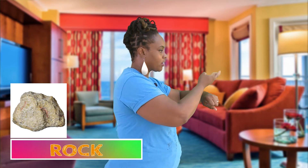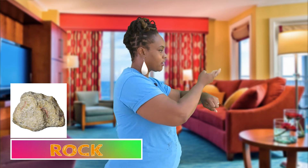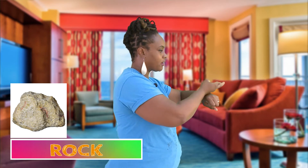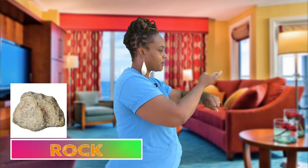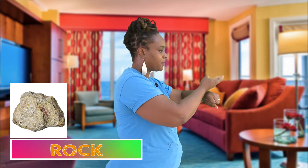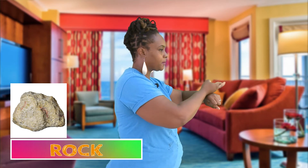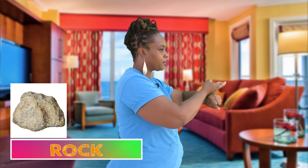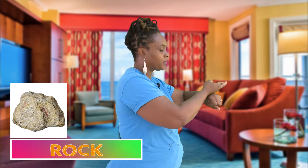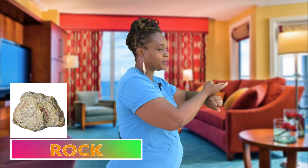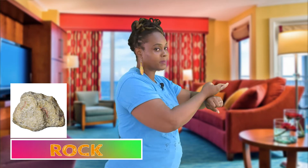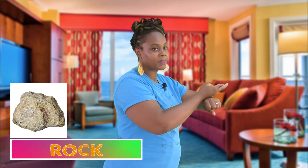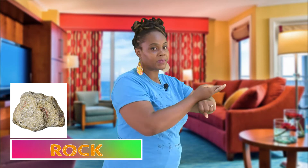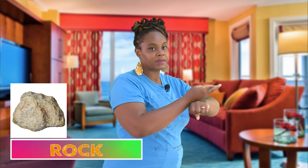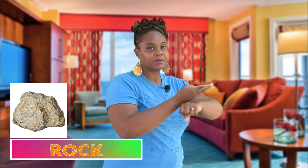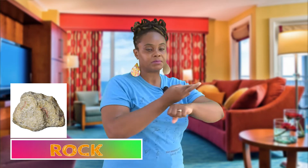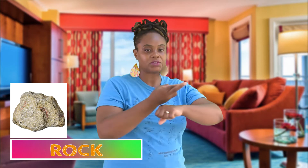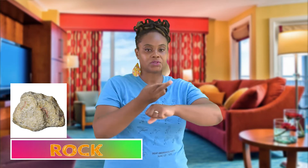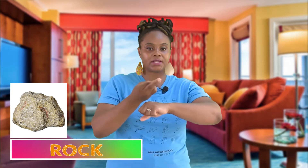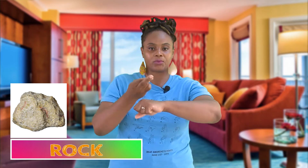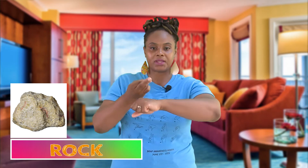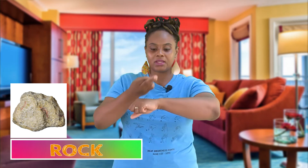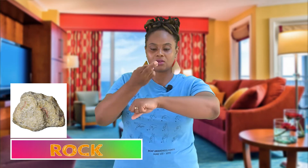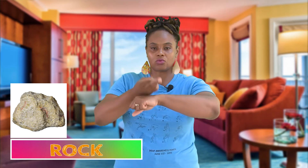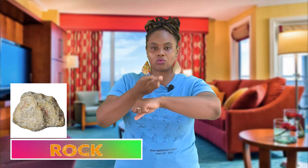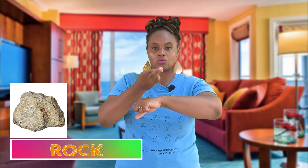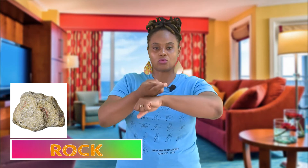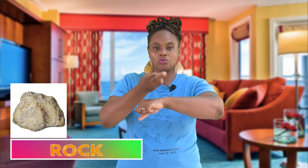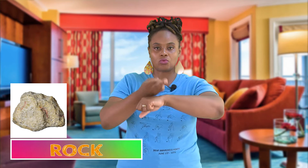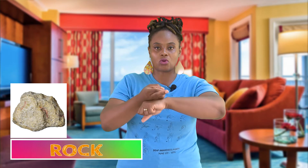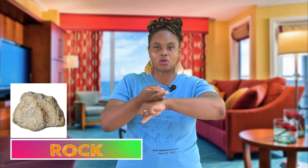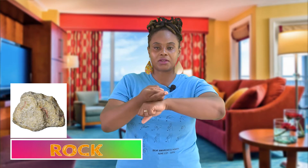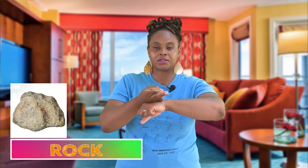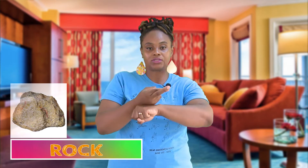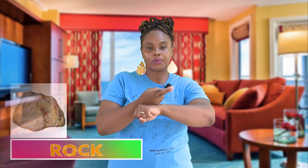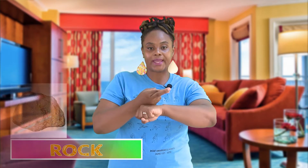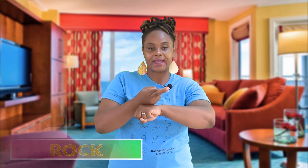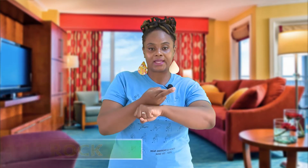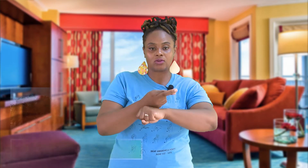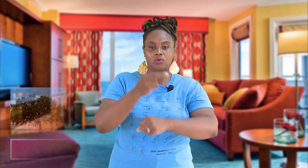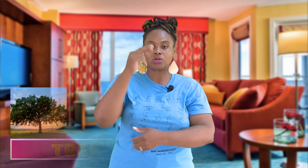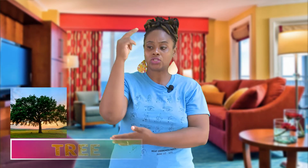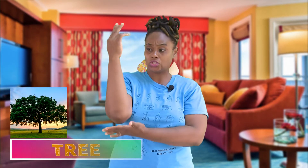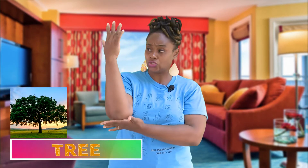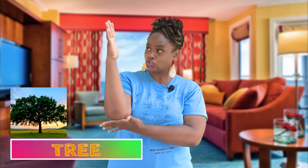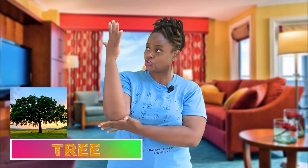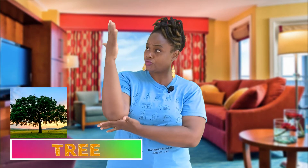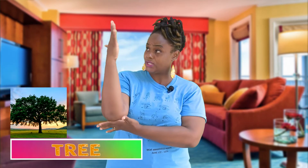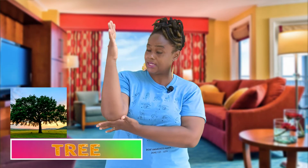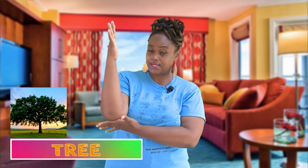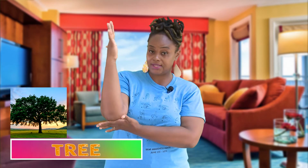Rock. You turn that way. Rock. So we had our tree